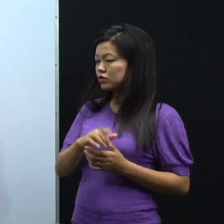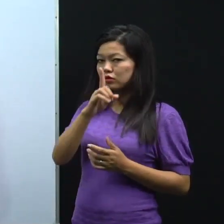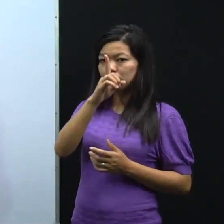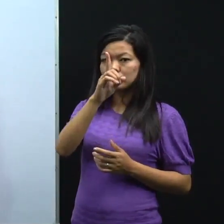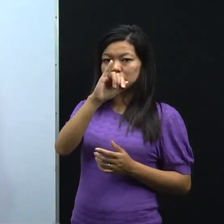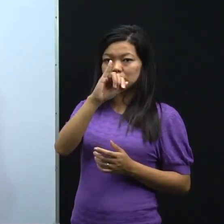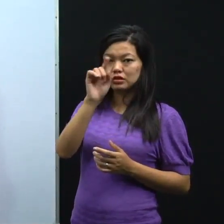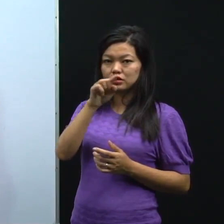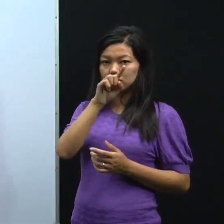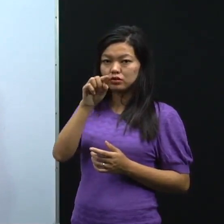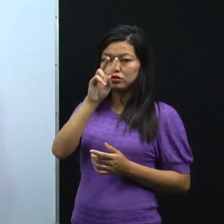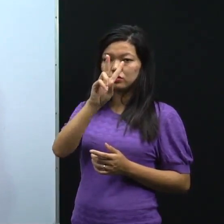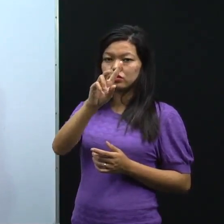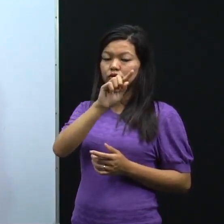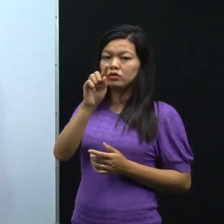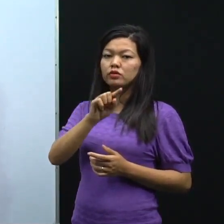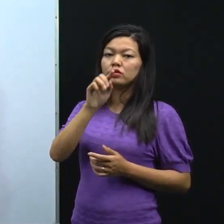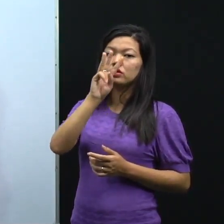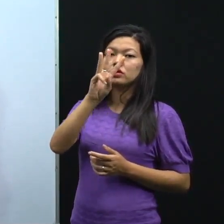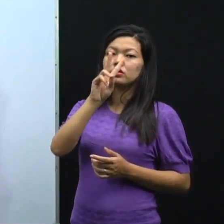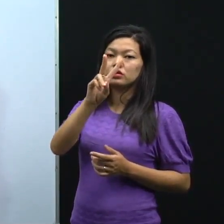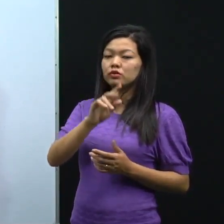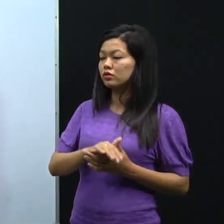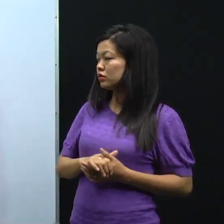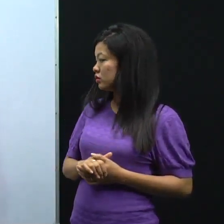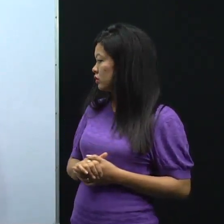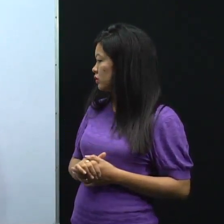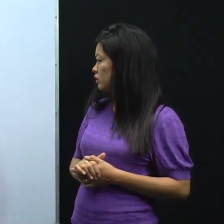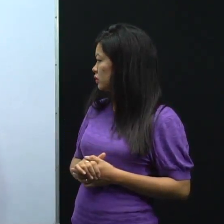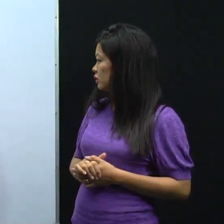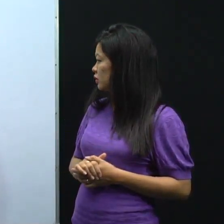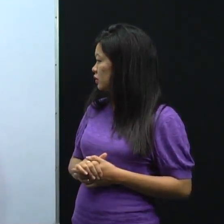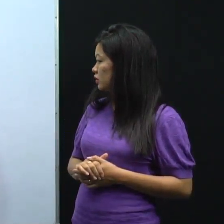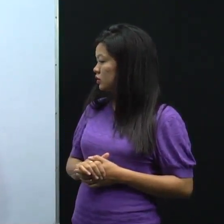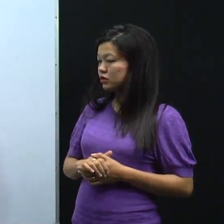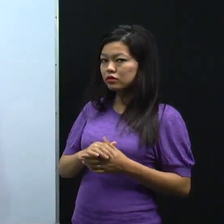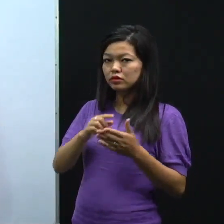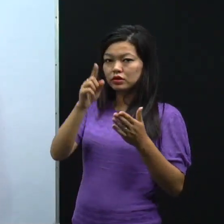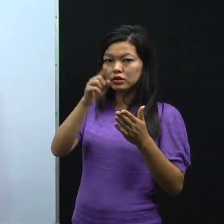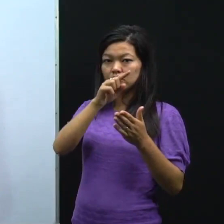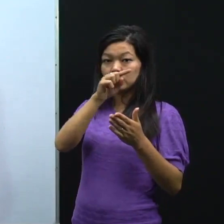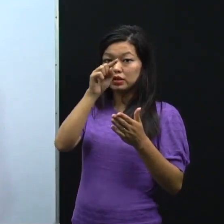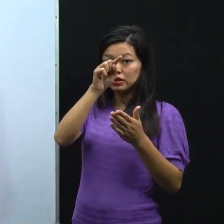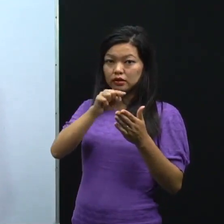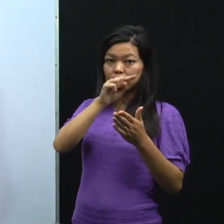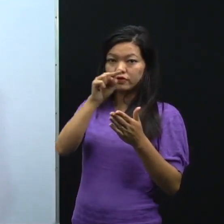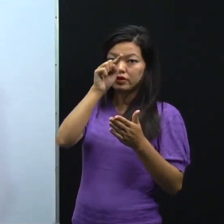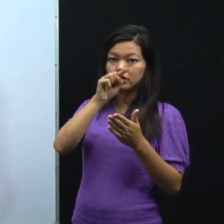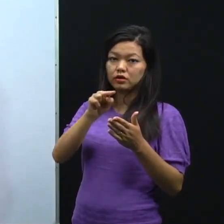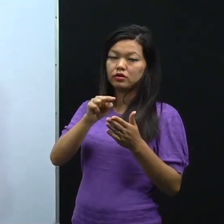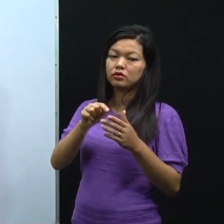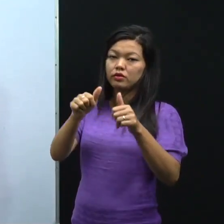32. 16 into 2, 32. Now, by dividing these two, we will get the